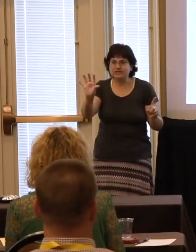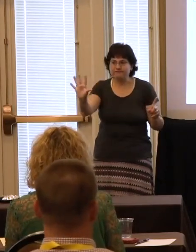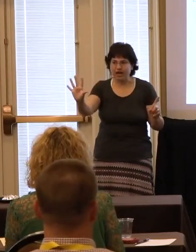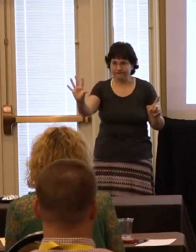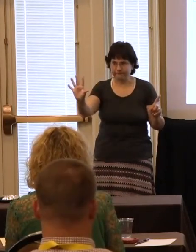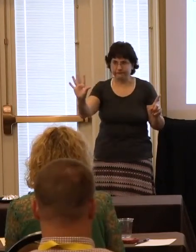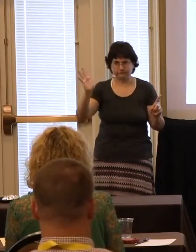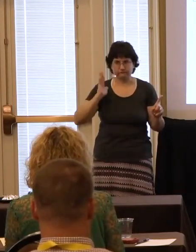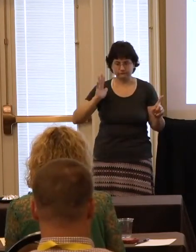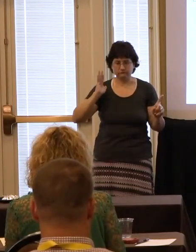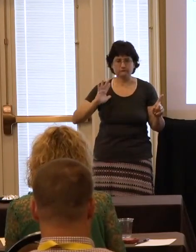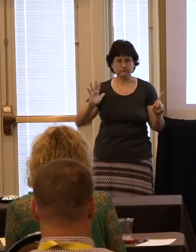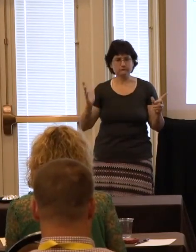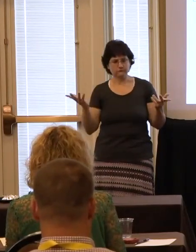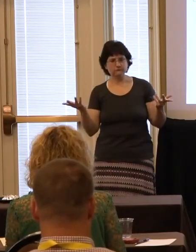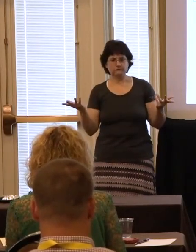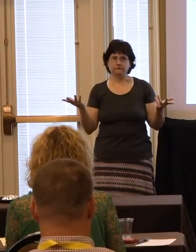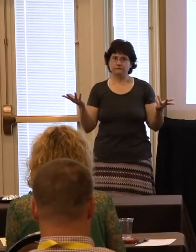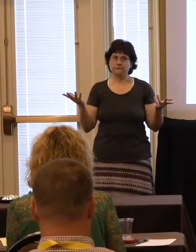2005.